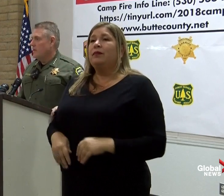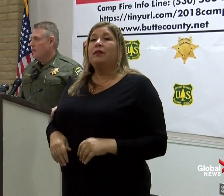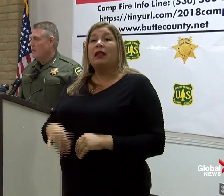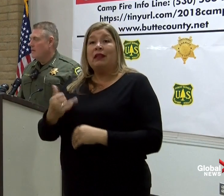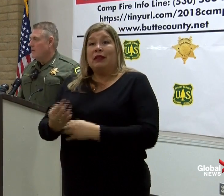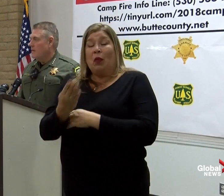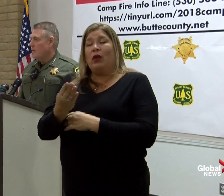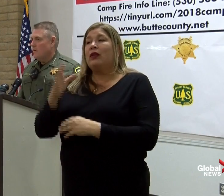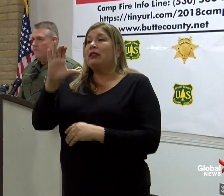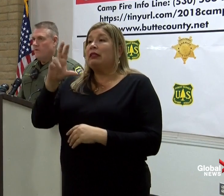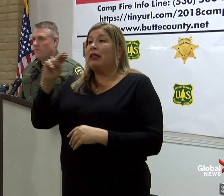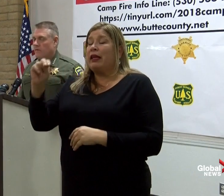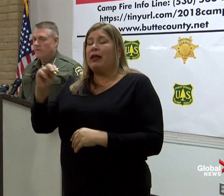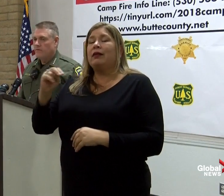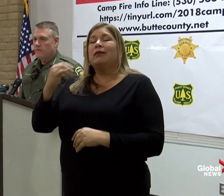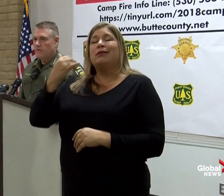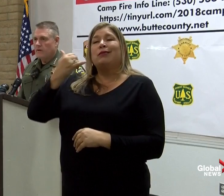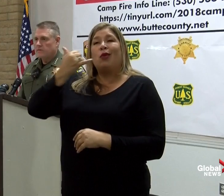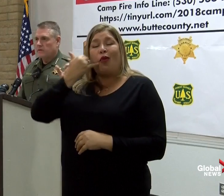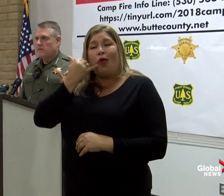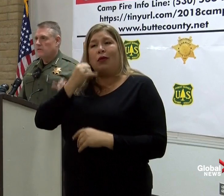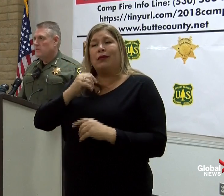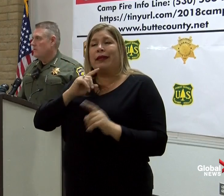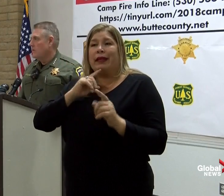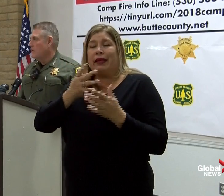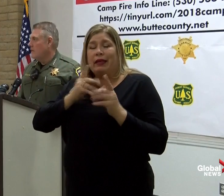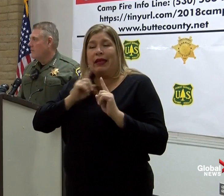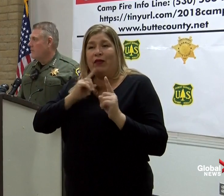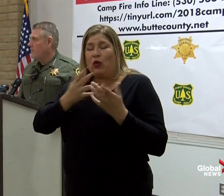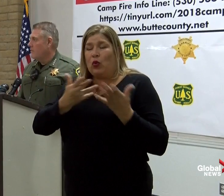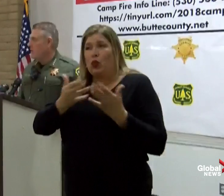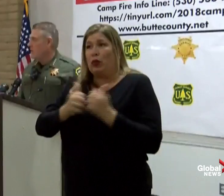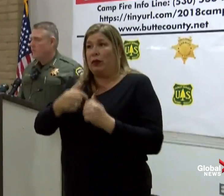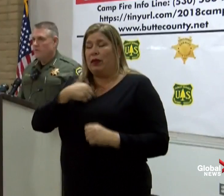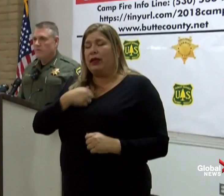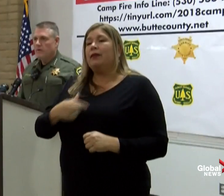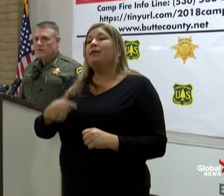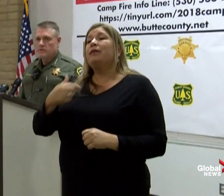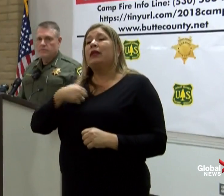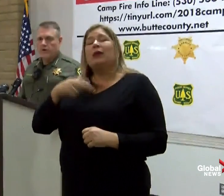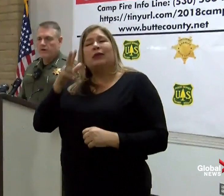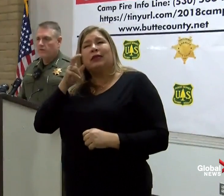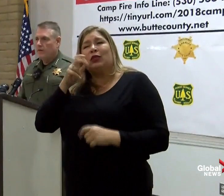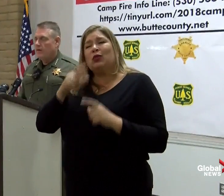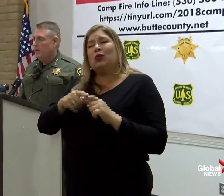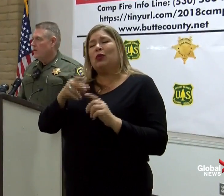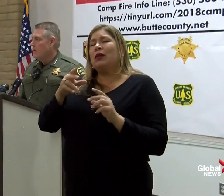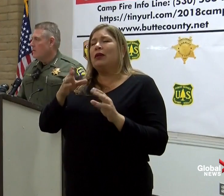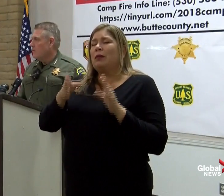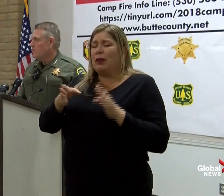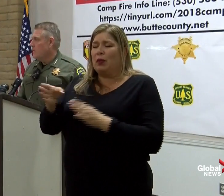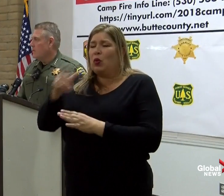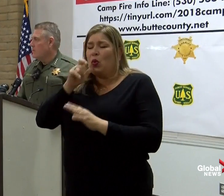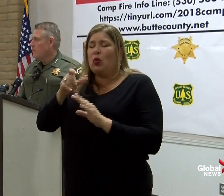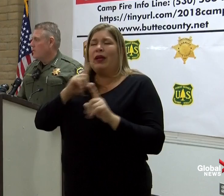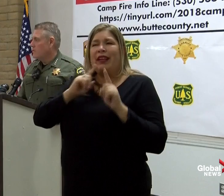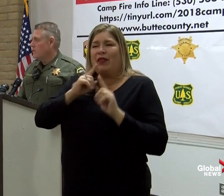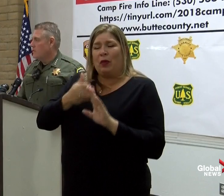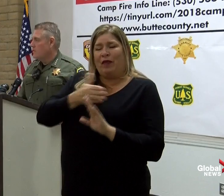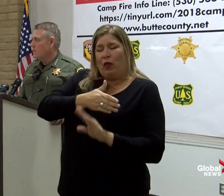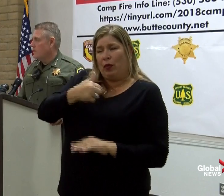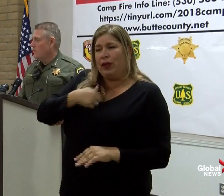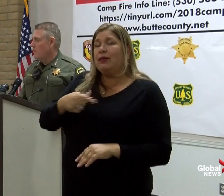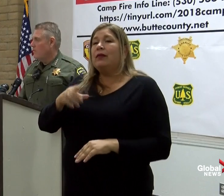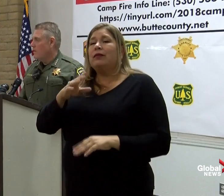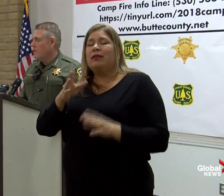by CNN on a phone interview, and I was listening to the people who were being interviewed just prior to me. They were speaking to a